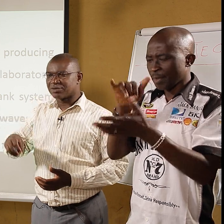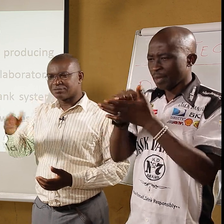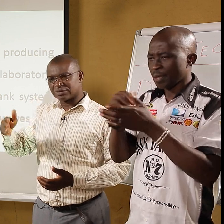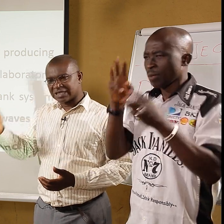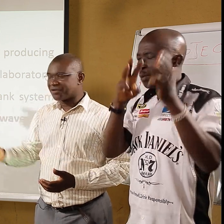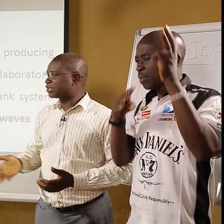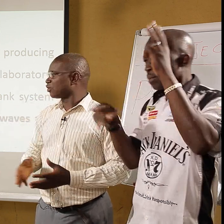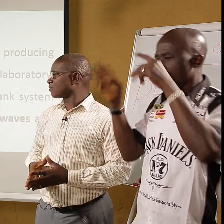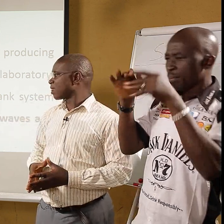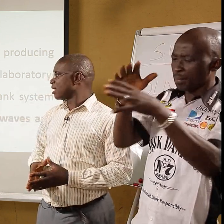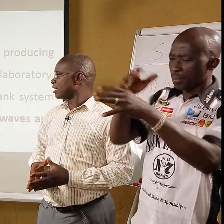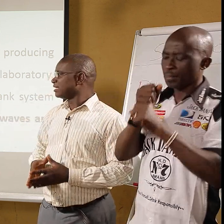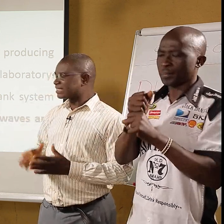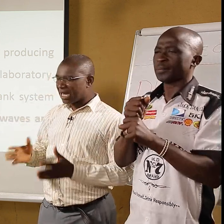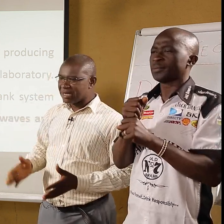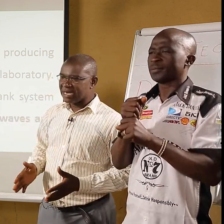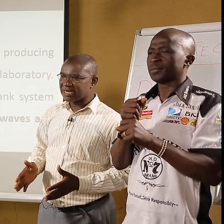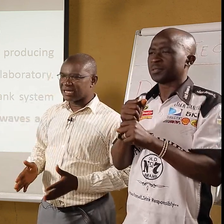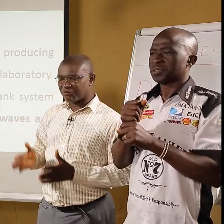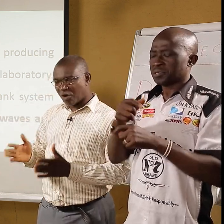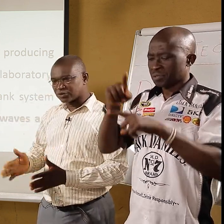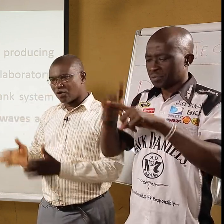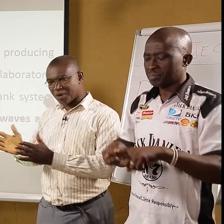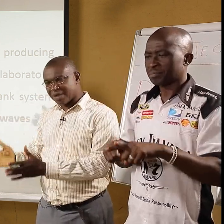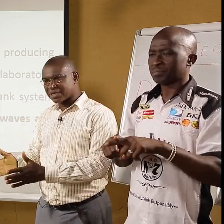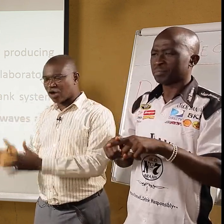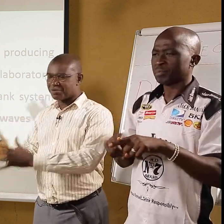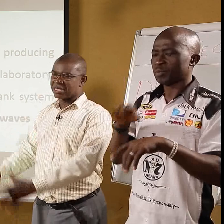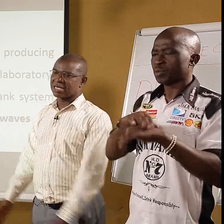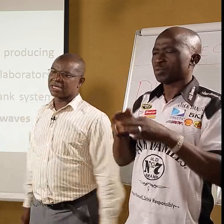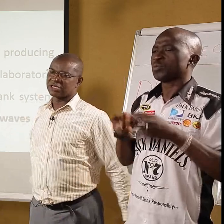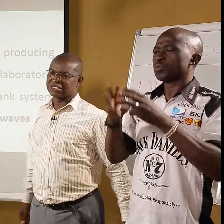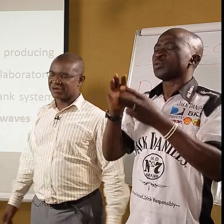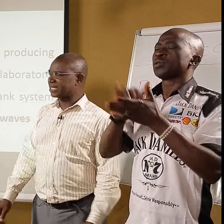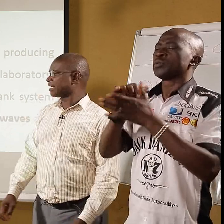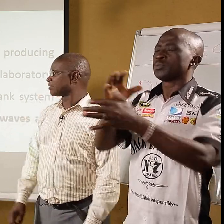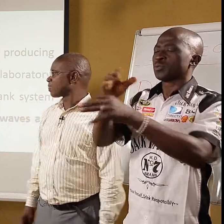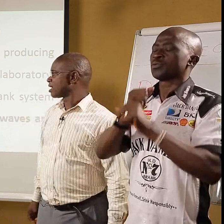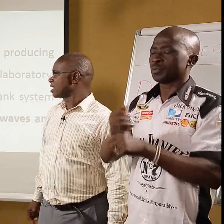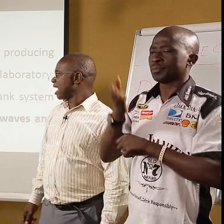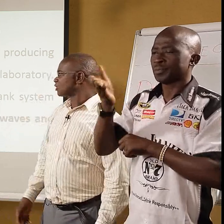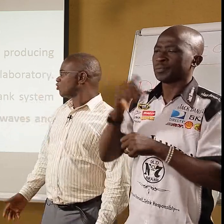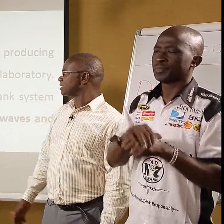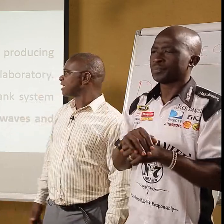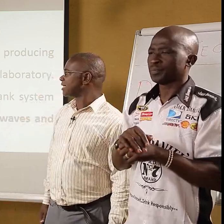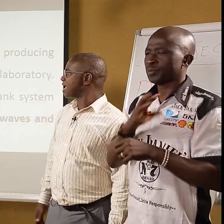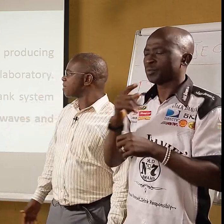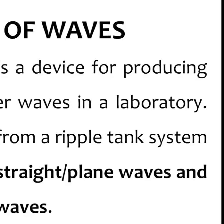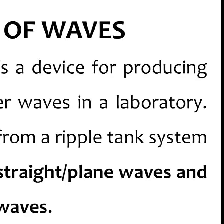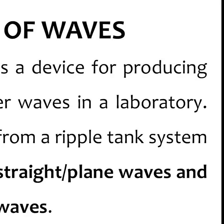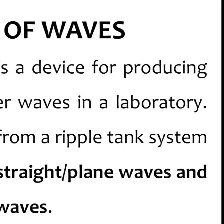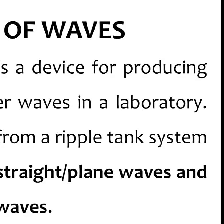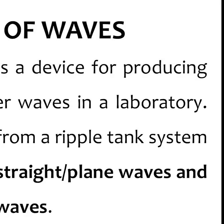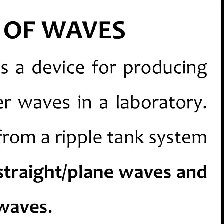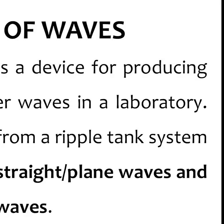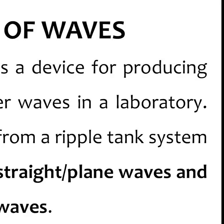waves generation, determine the forms of wave that will be generated. And so we said a ripple